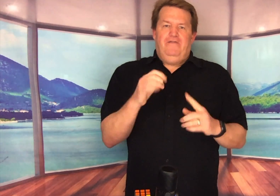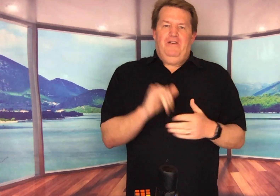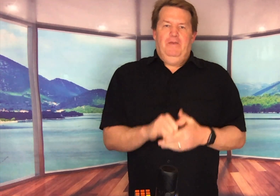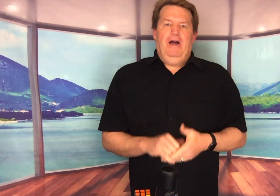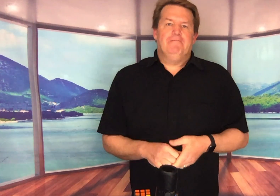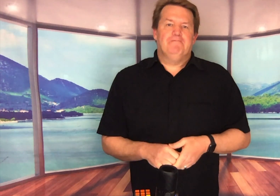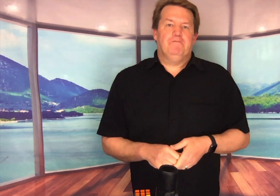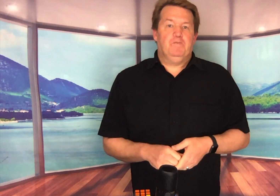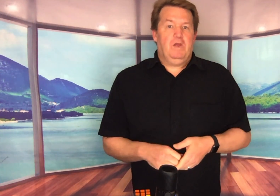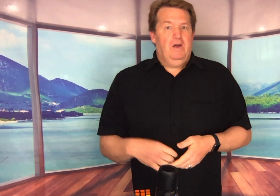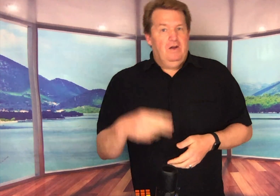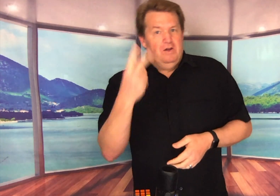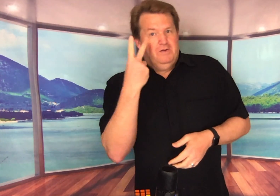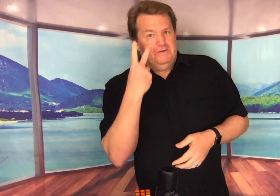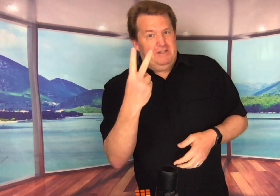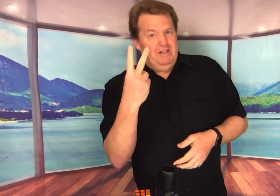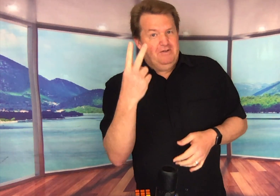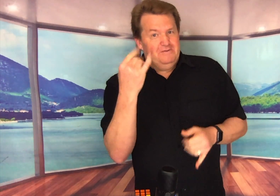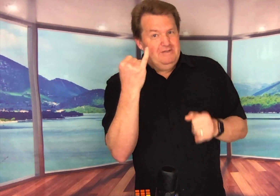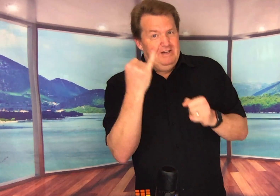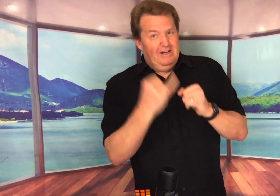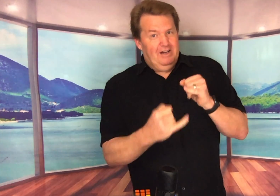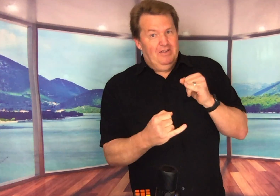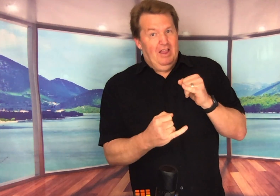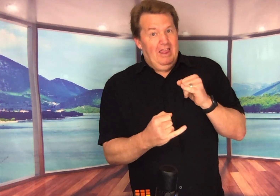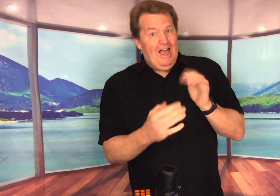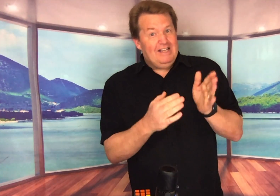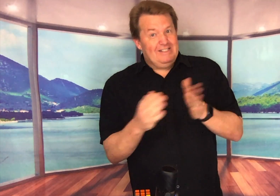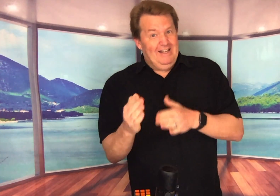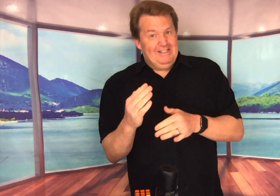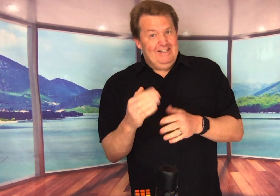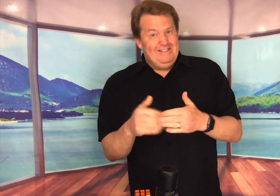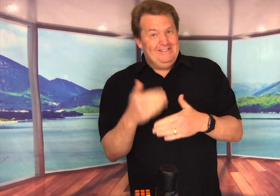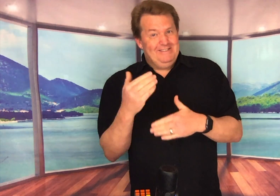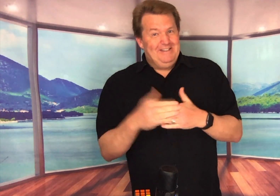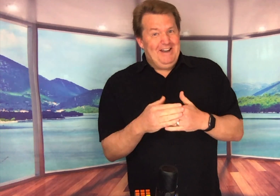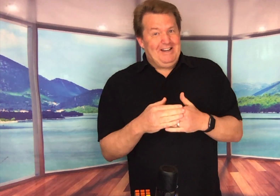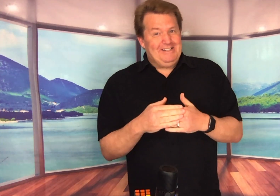from that. We'll see you in the last lesson next.